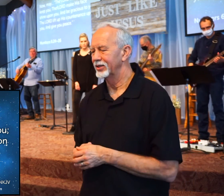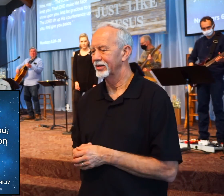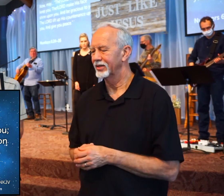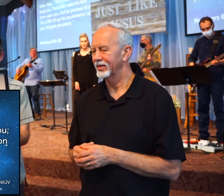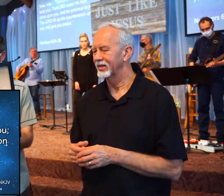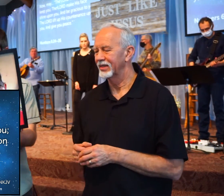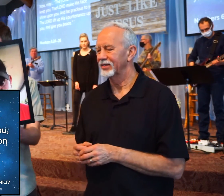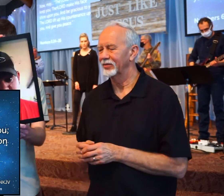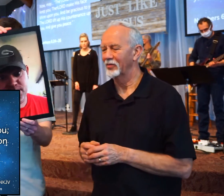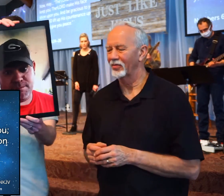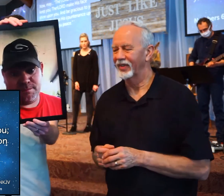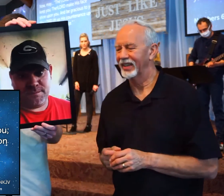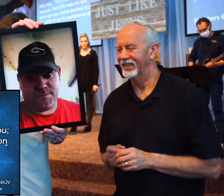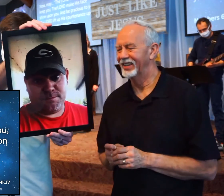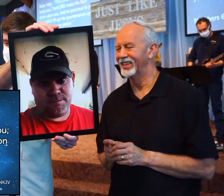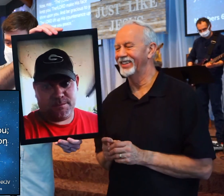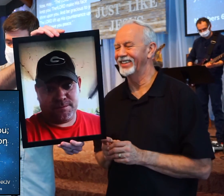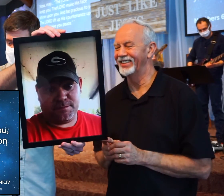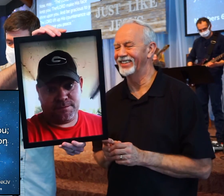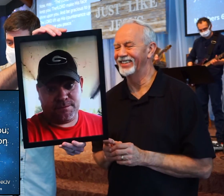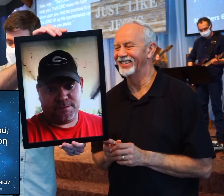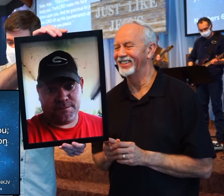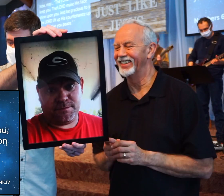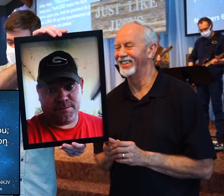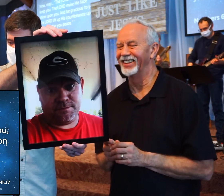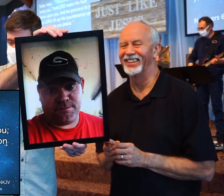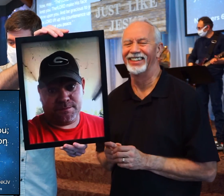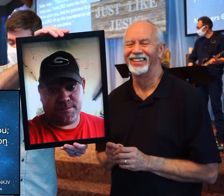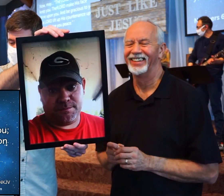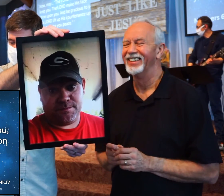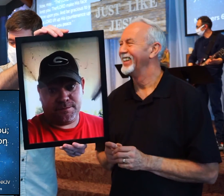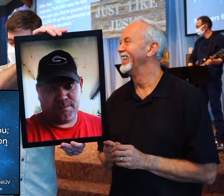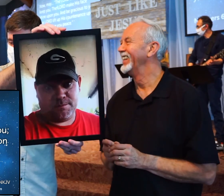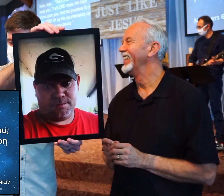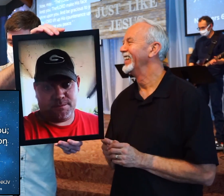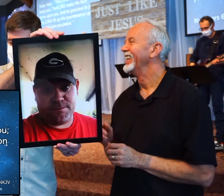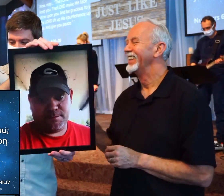I'm going to race to the back, and we are dismissed. Everybody have a great